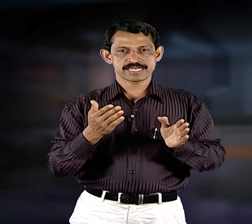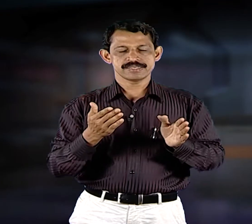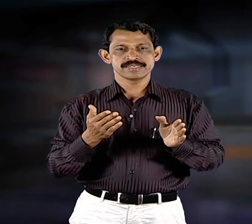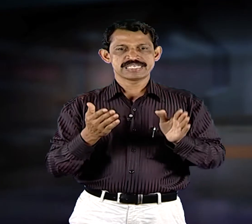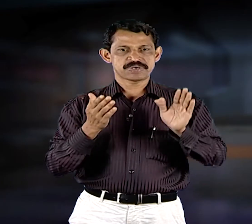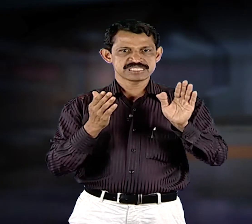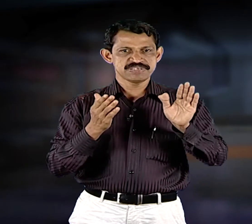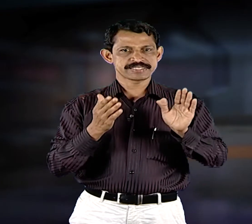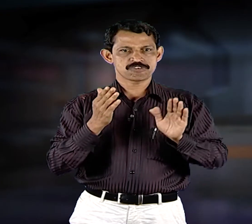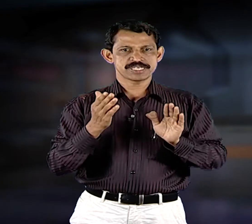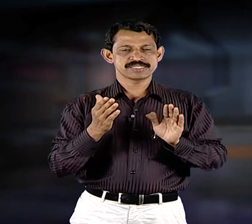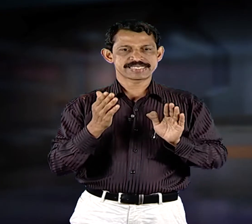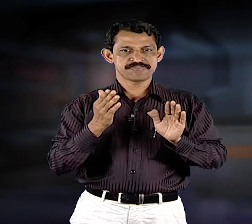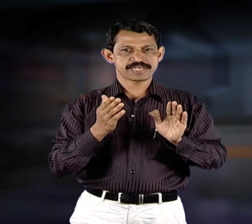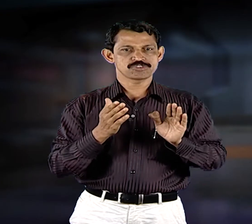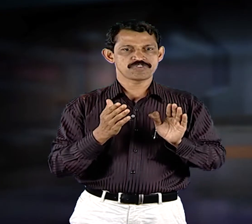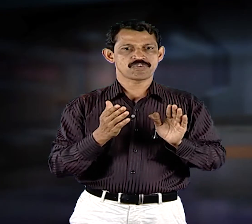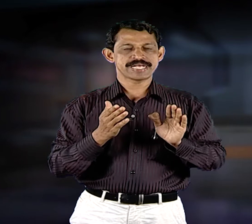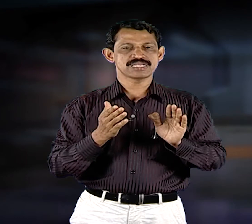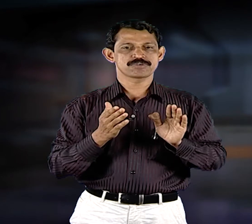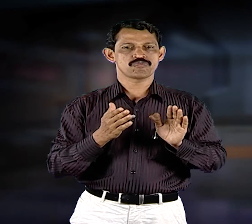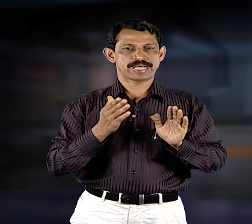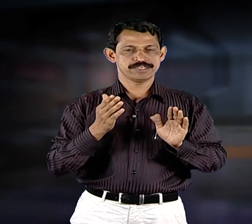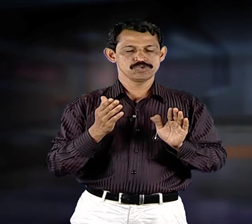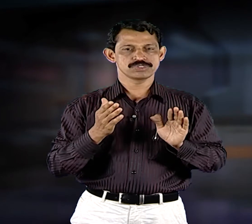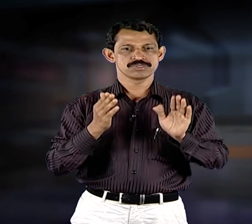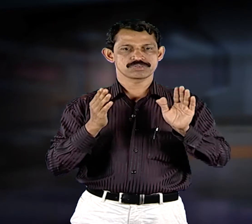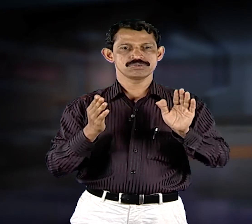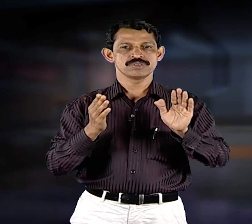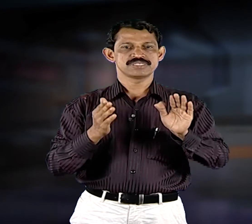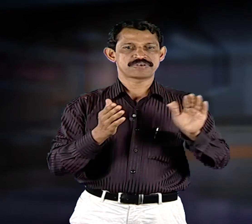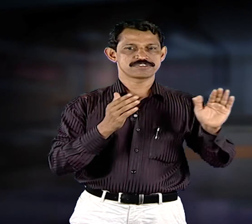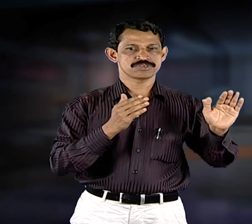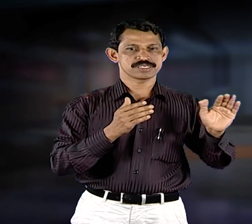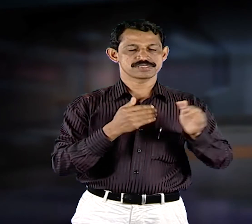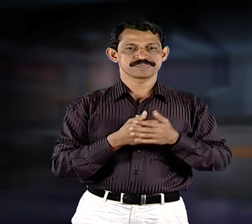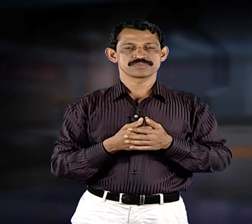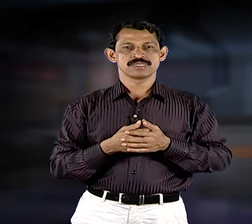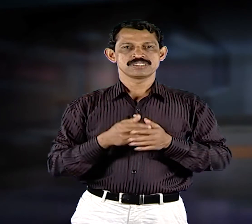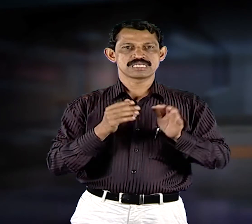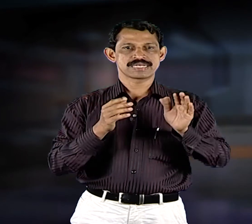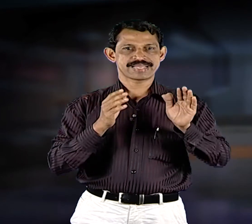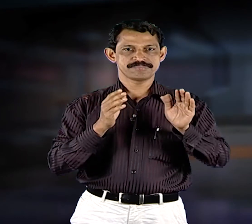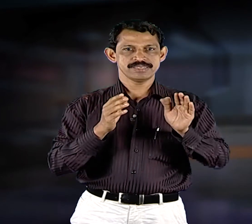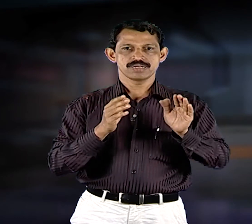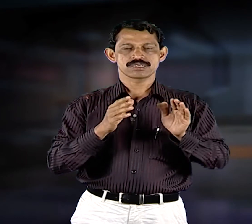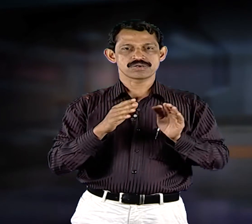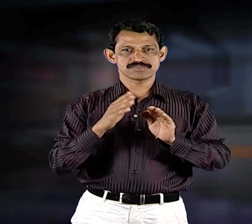can effectively convey the significance of a wide number of values through different stories. Children can be taught about